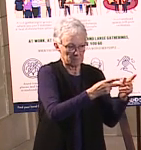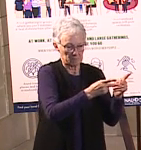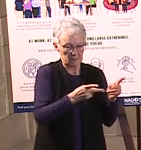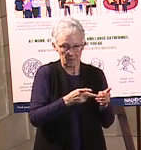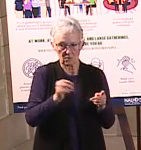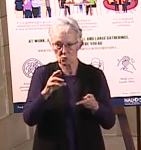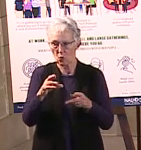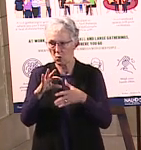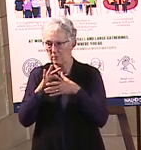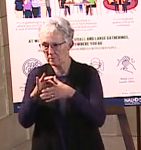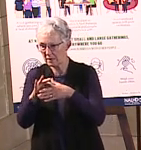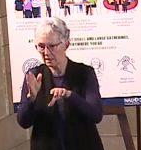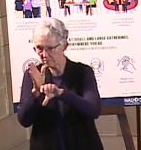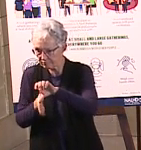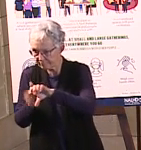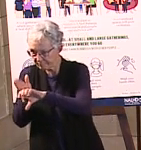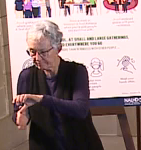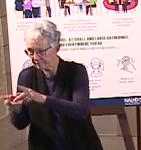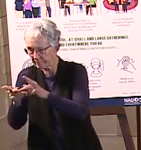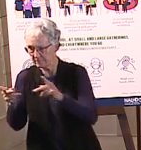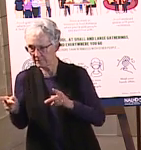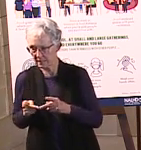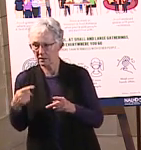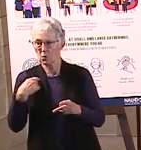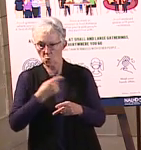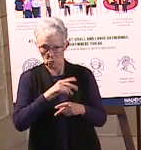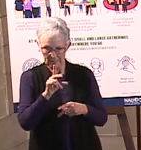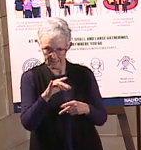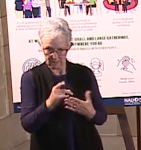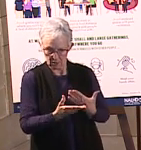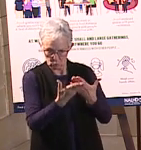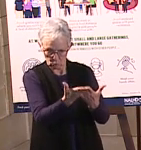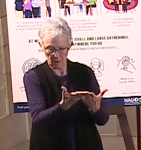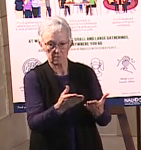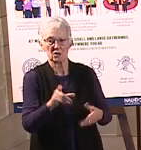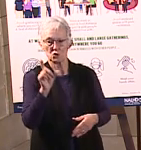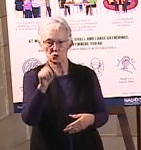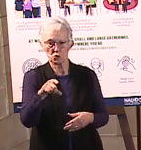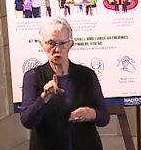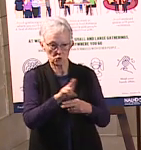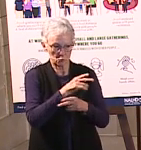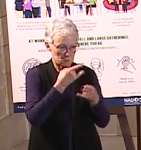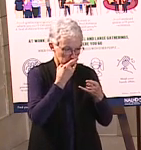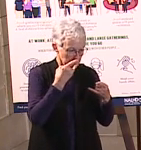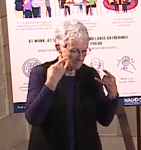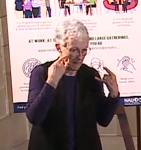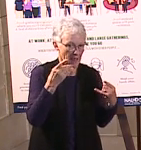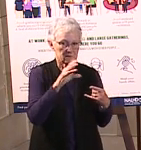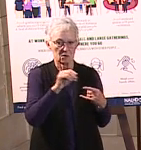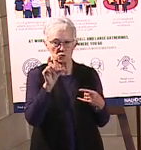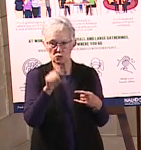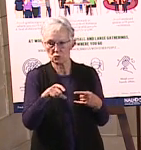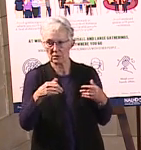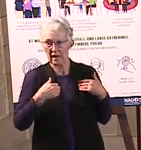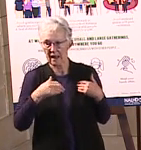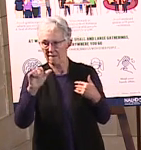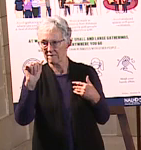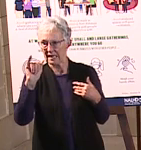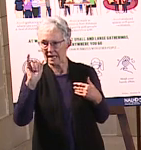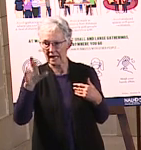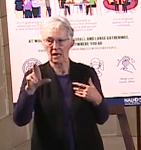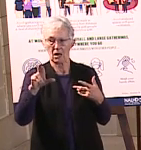We addressed things like air handling, masking, screening, and so forth, and we did it all very successfully. So I would not support